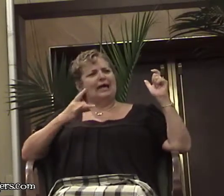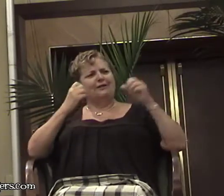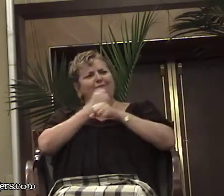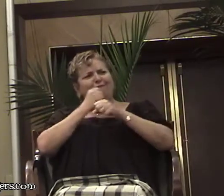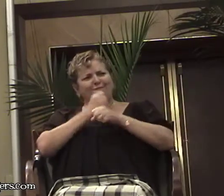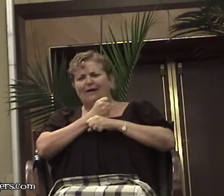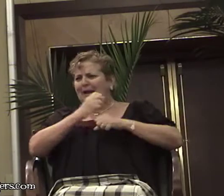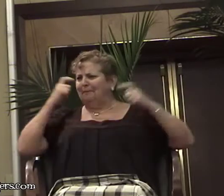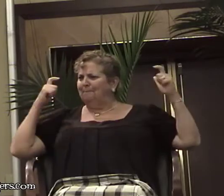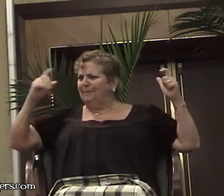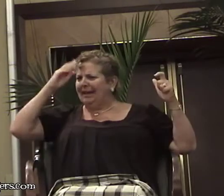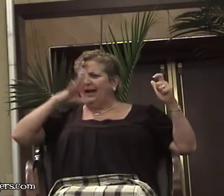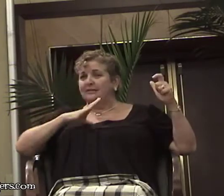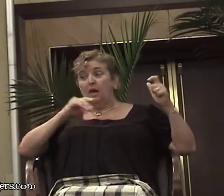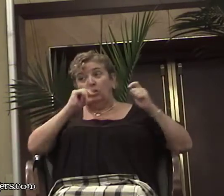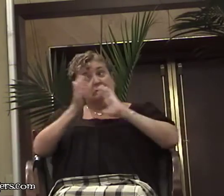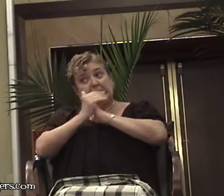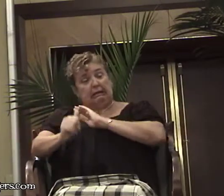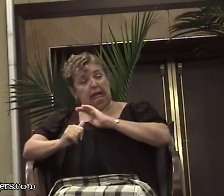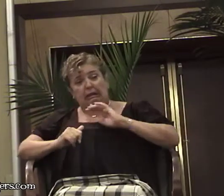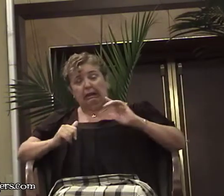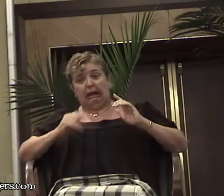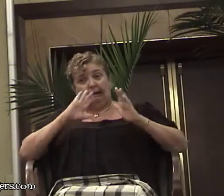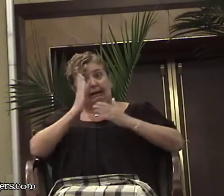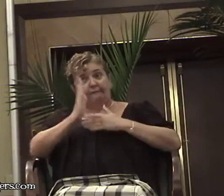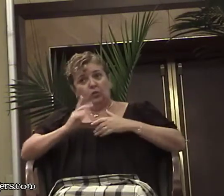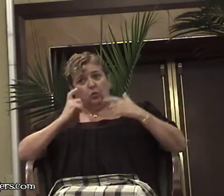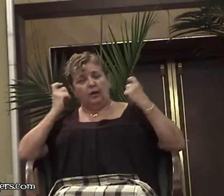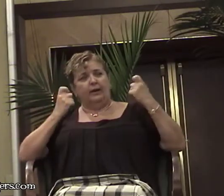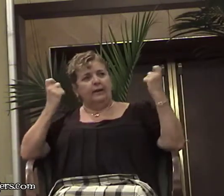loved it. People say he has heart. I was stupid. That's why I